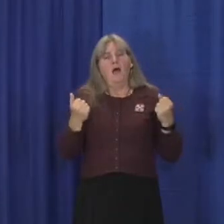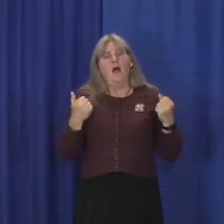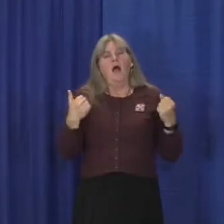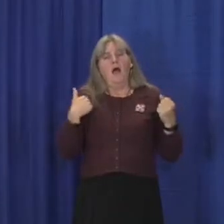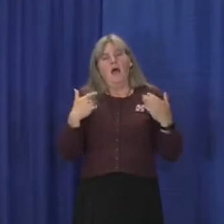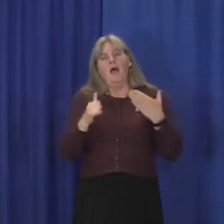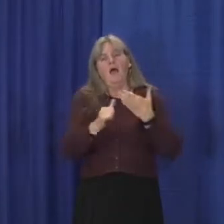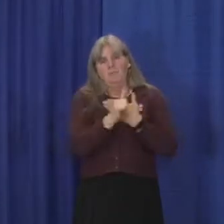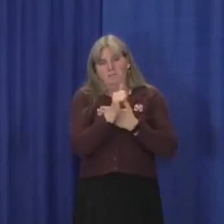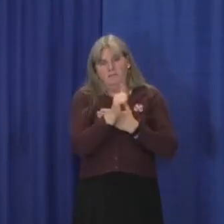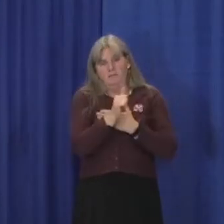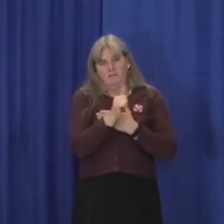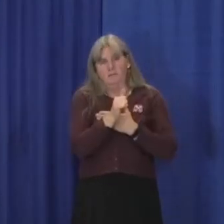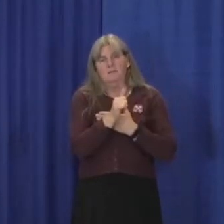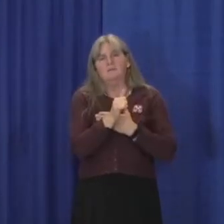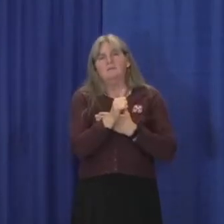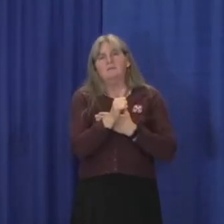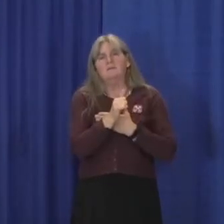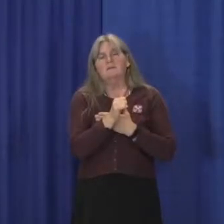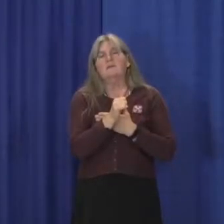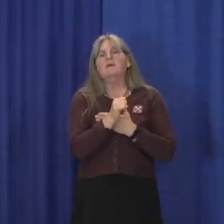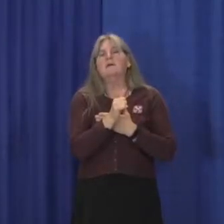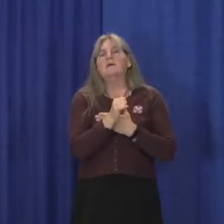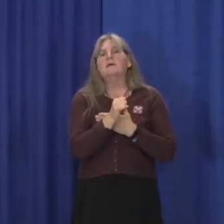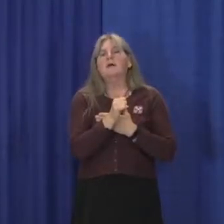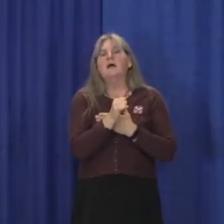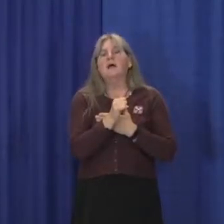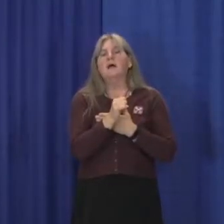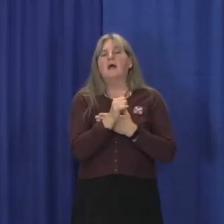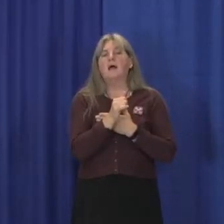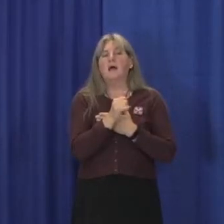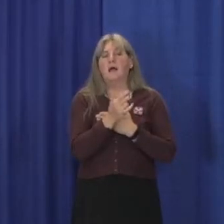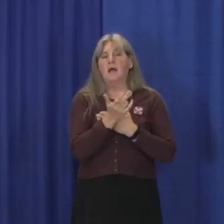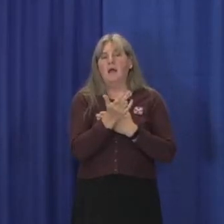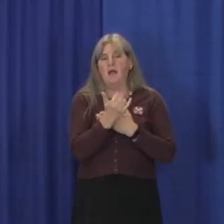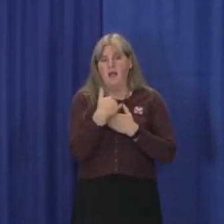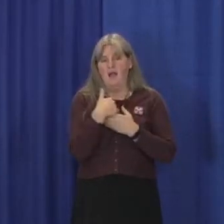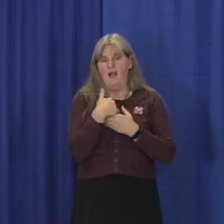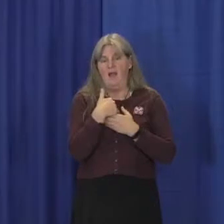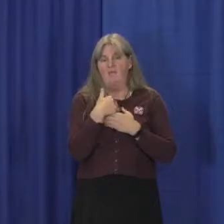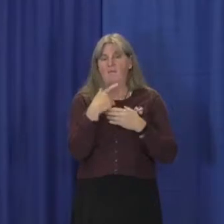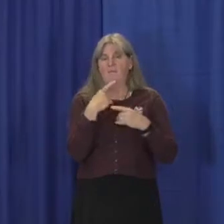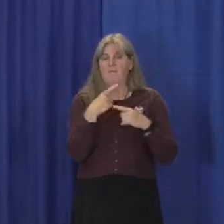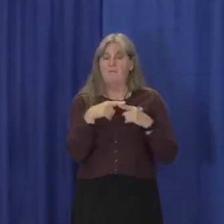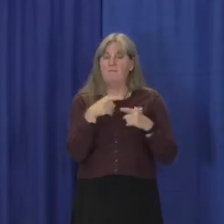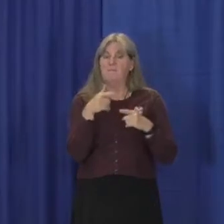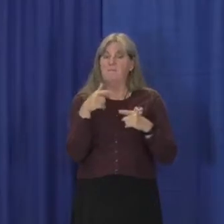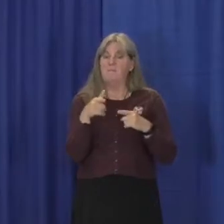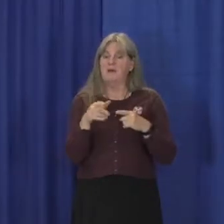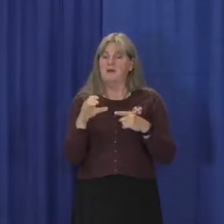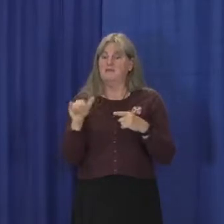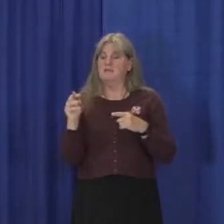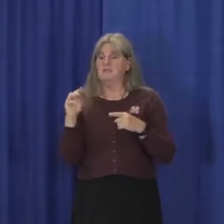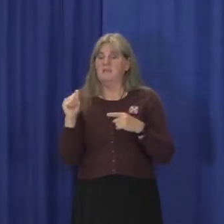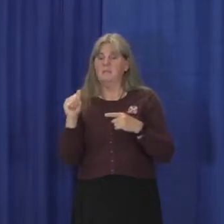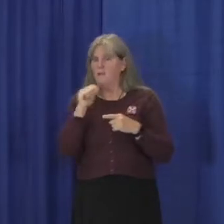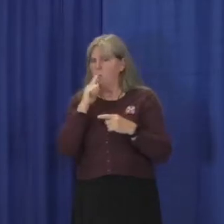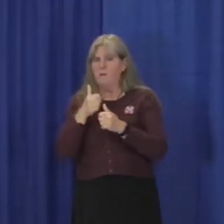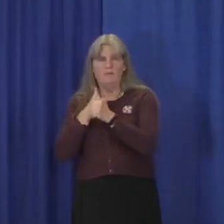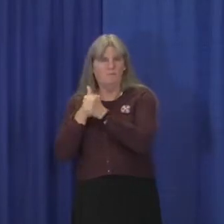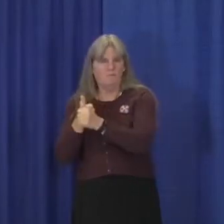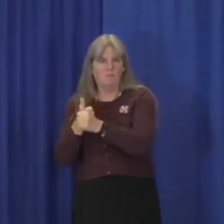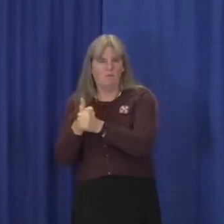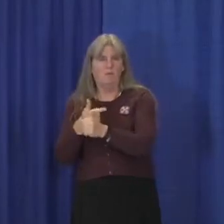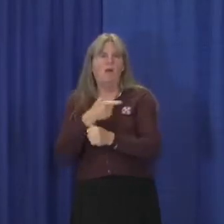blanket public health measures are no longer the best method to protect the territory's population. We're following the